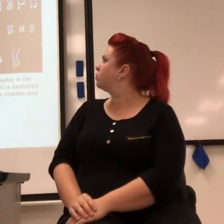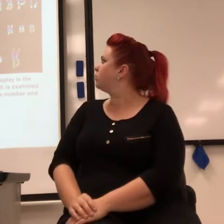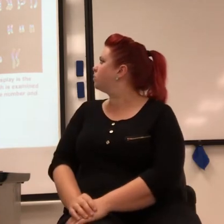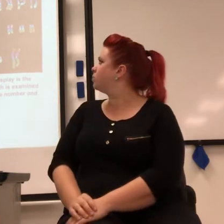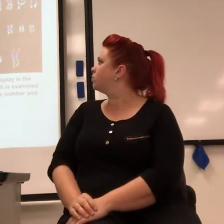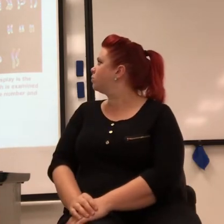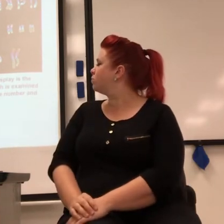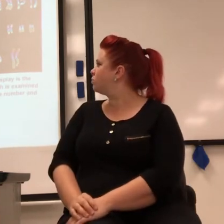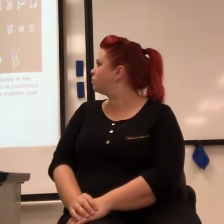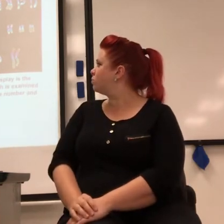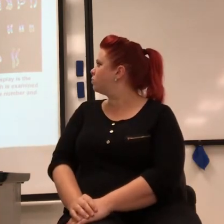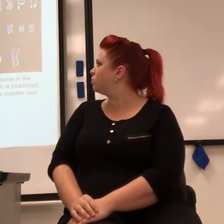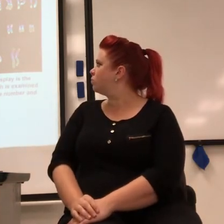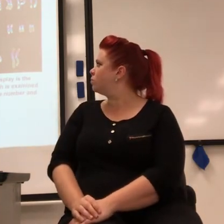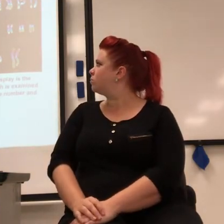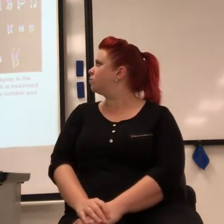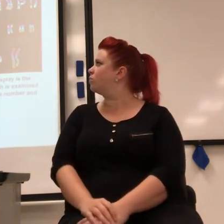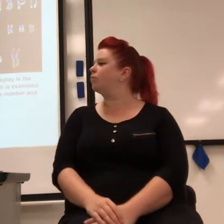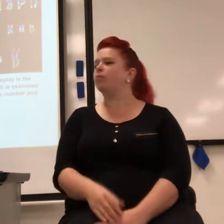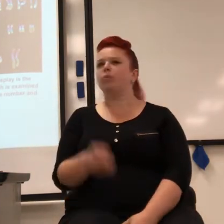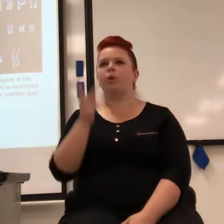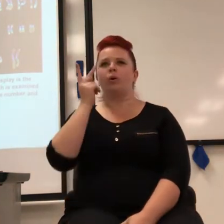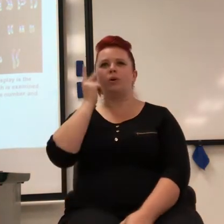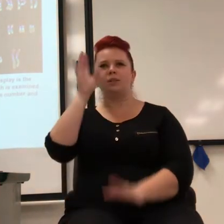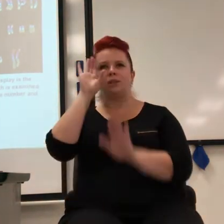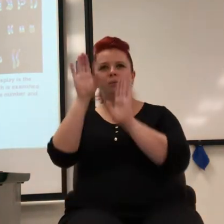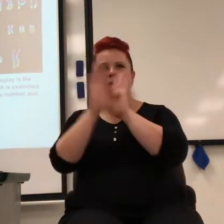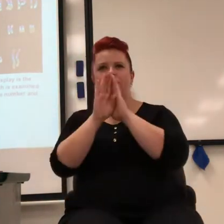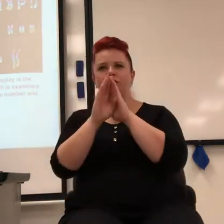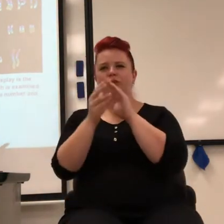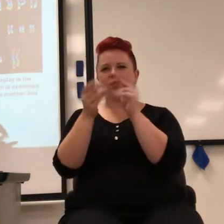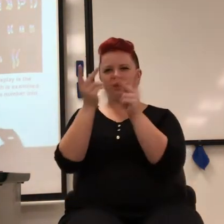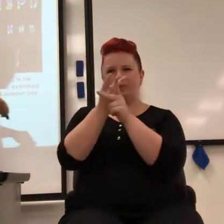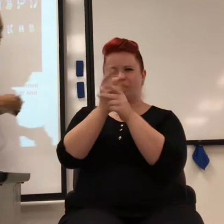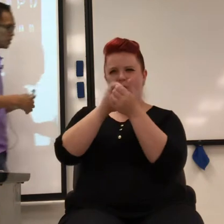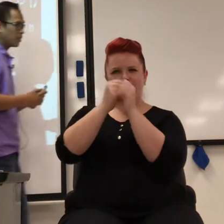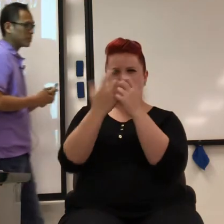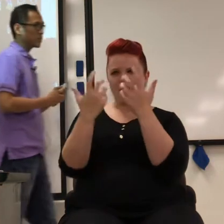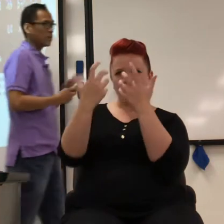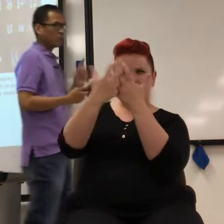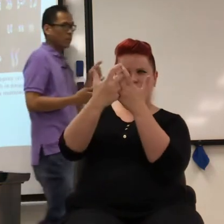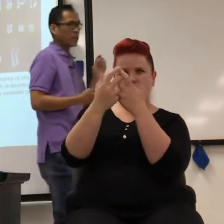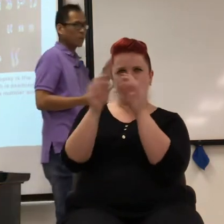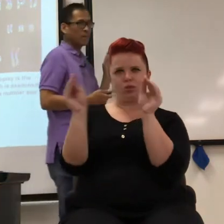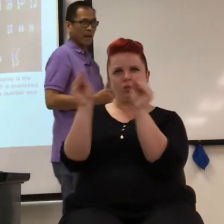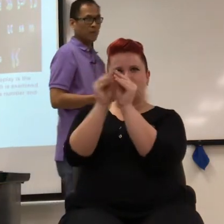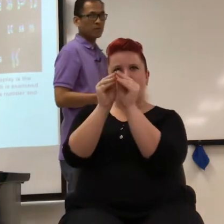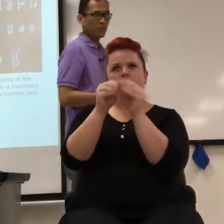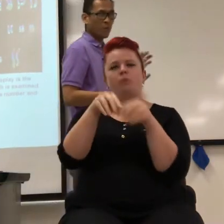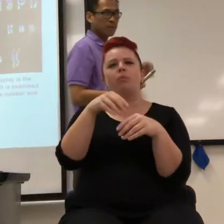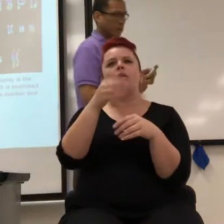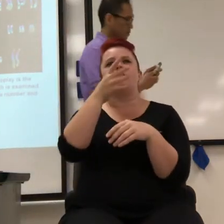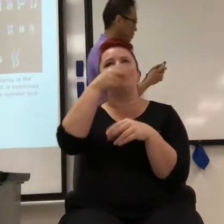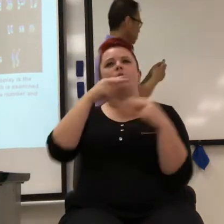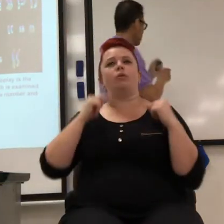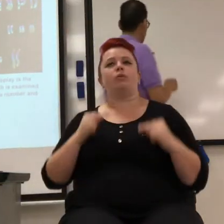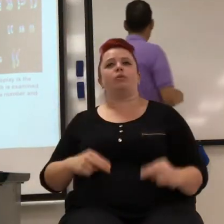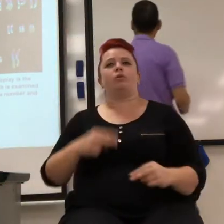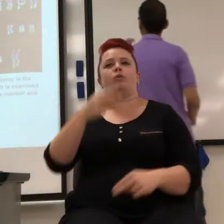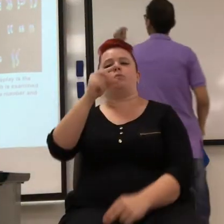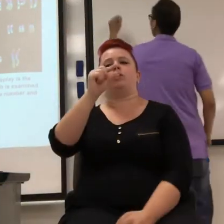And get pictures, piece them together, and get pictures like this. The human genome is 23 pairs of